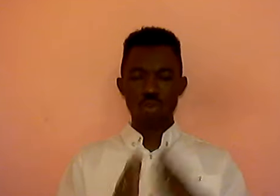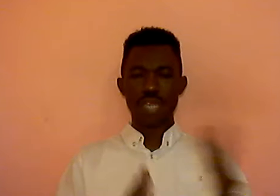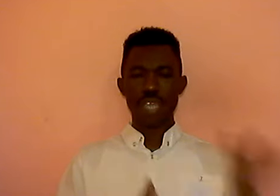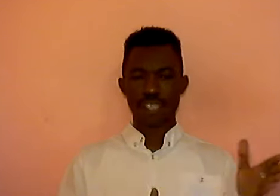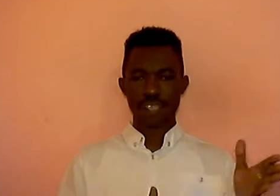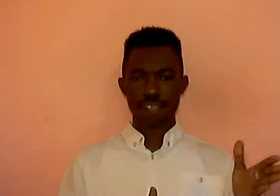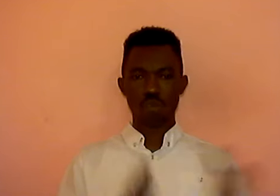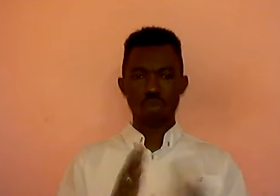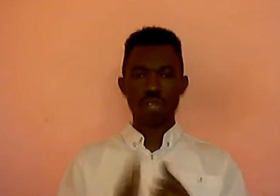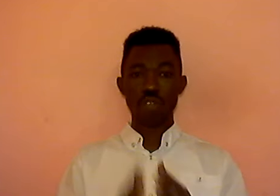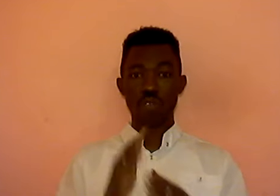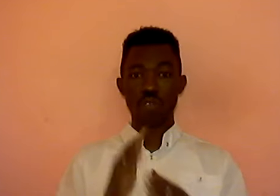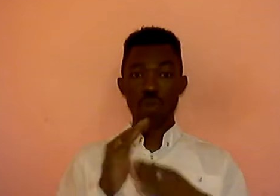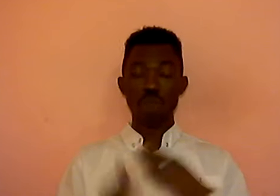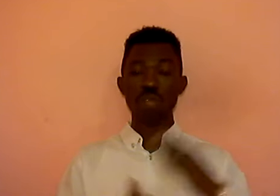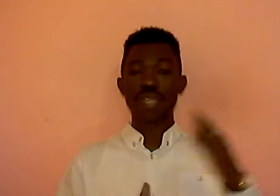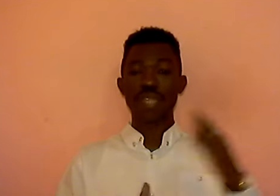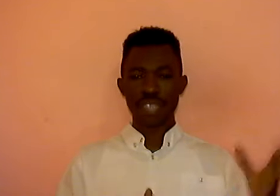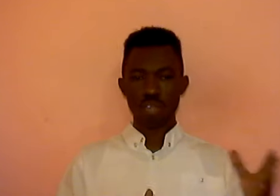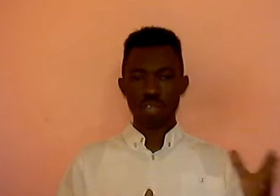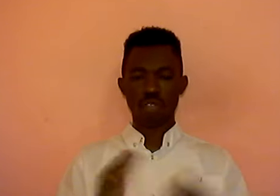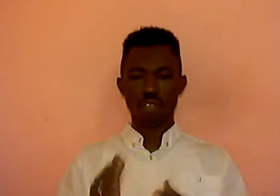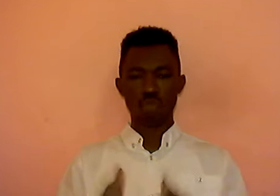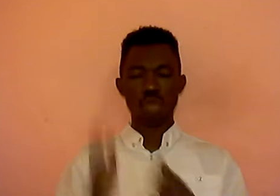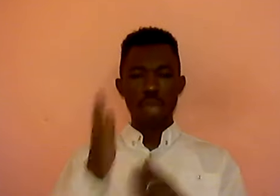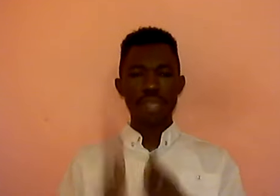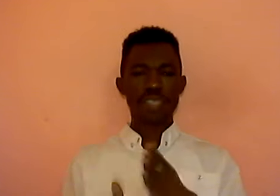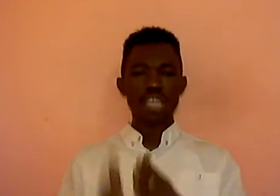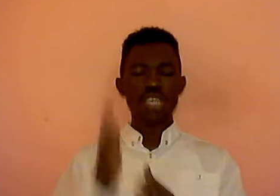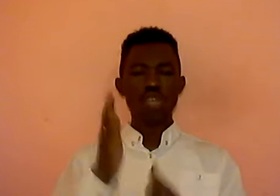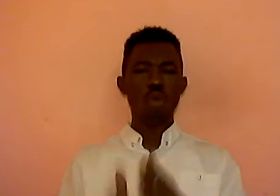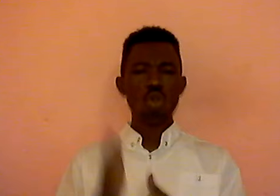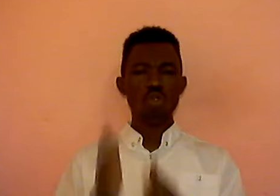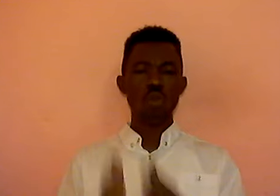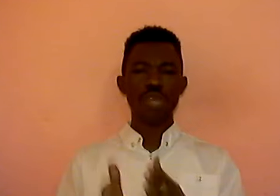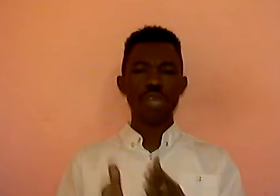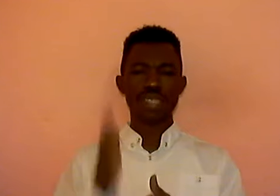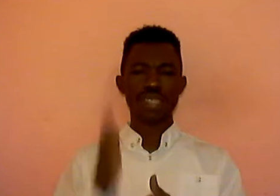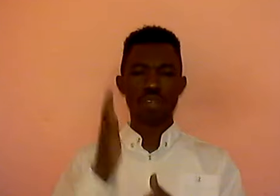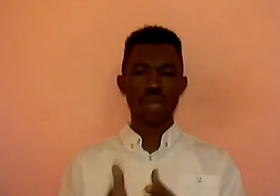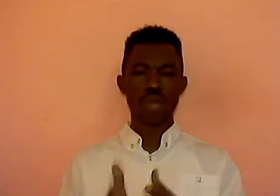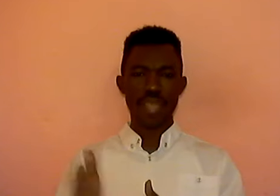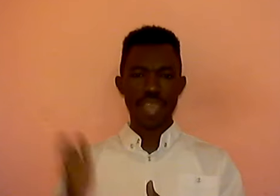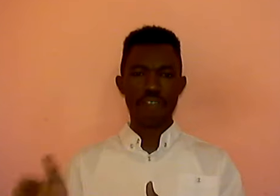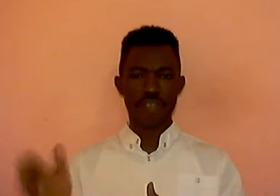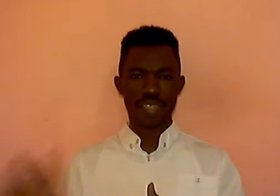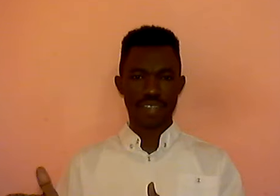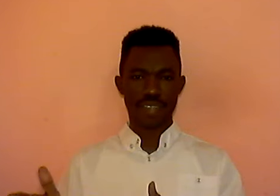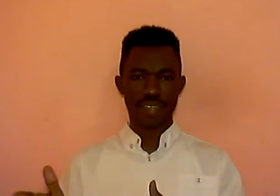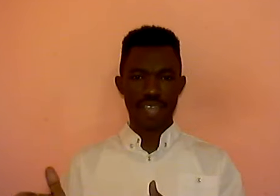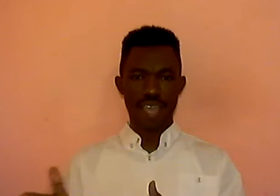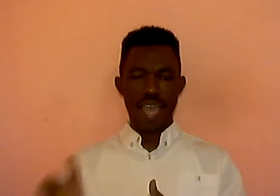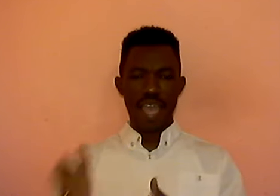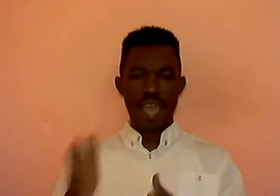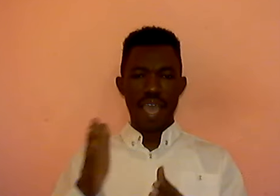go dirty, don't become dirty enough, nothing for you. But the word of God that created everything